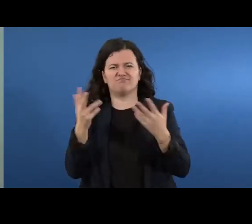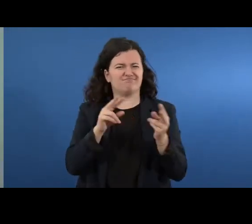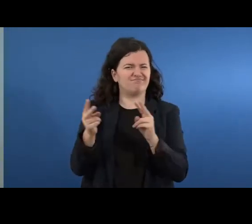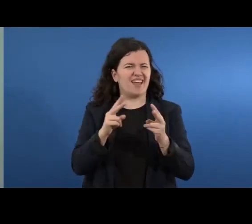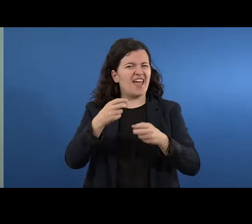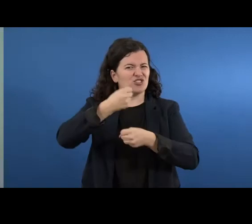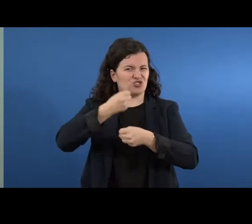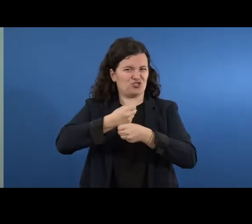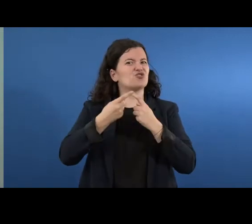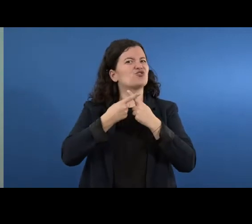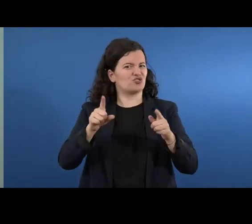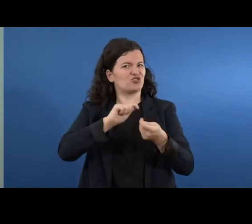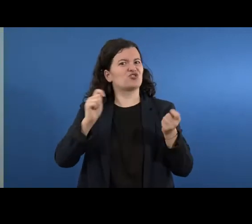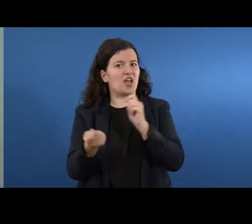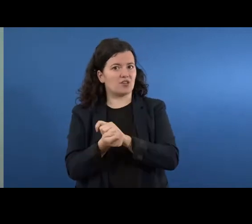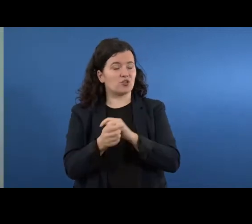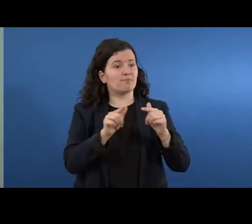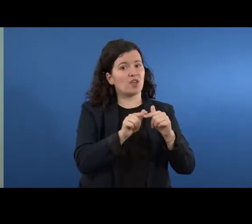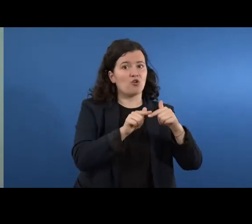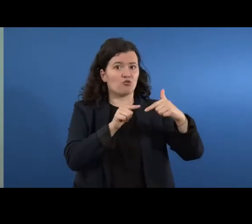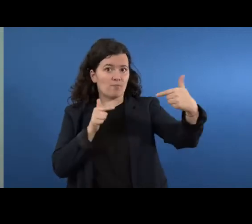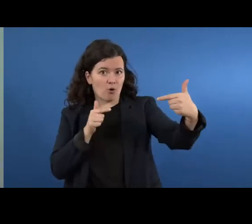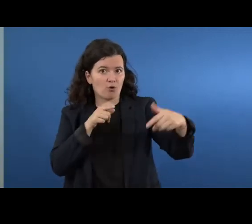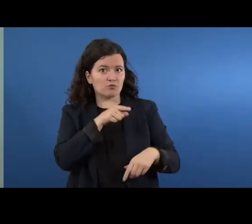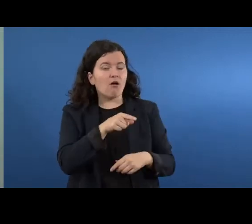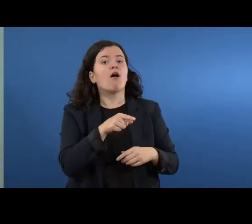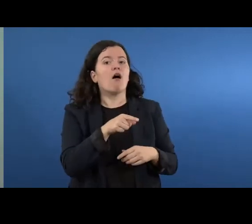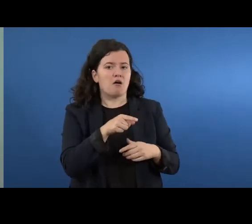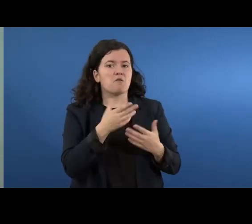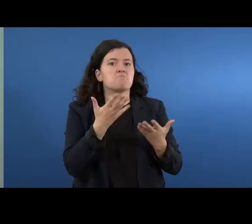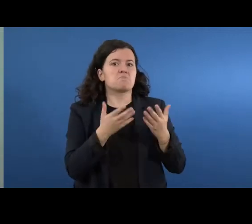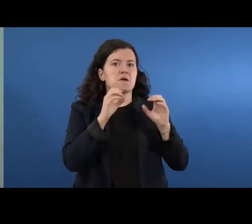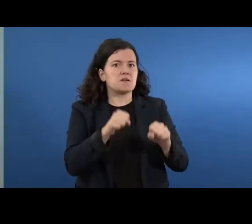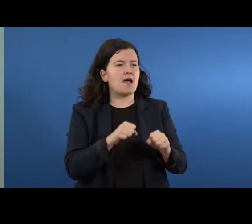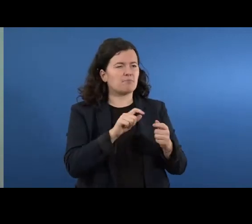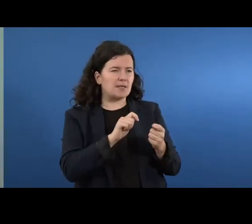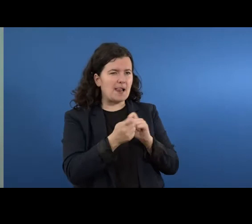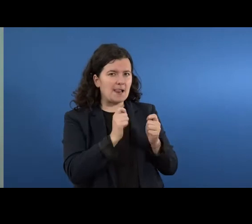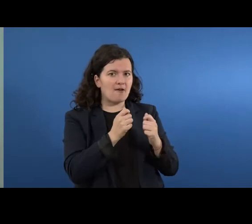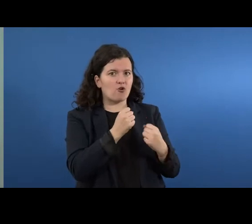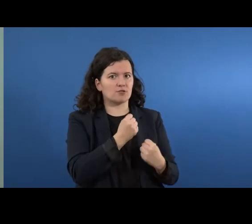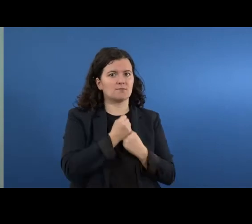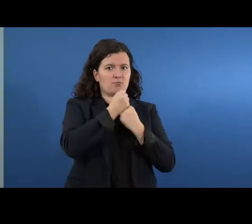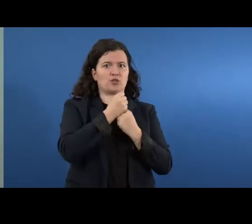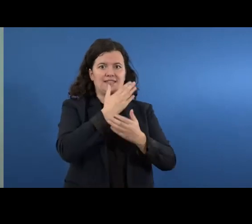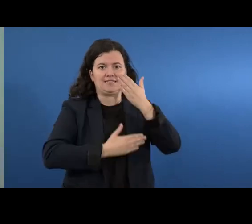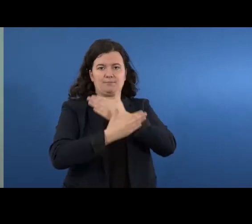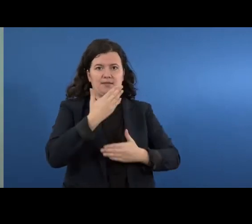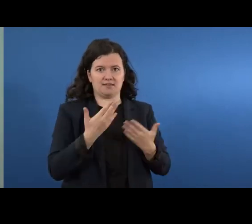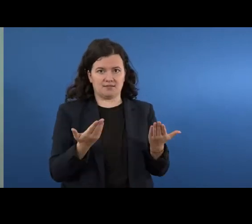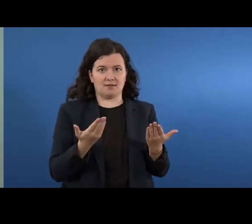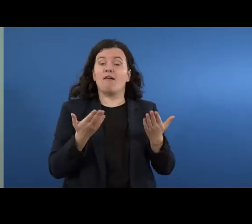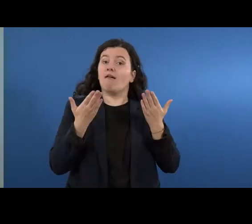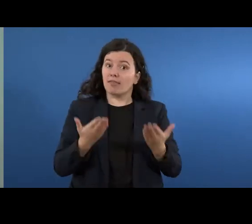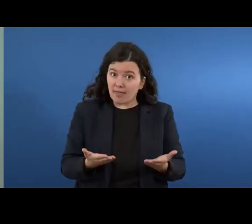work has long been identified as a key accommodation and support for persons with disability, and we have a good chance to take a good first